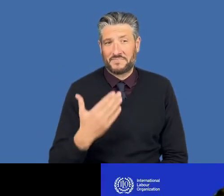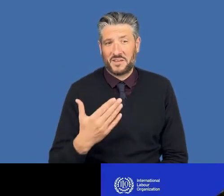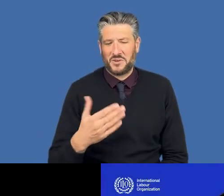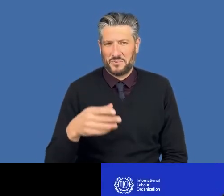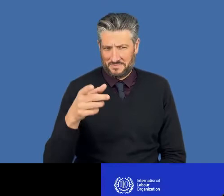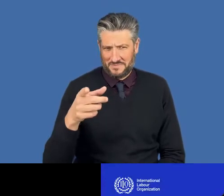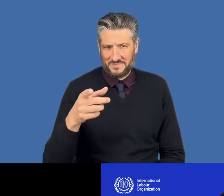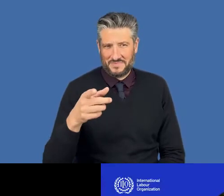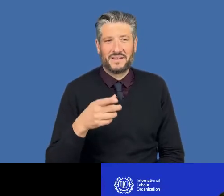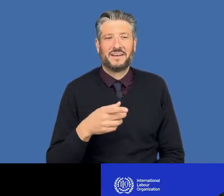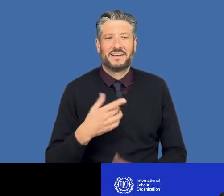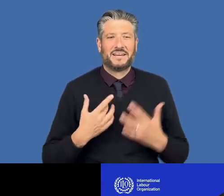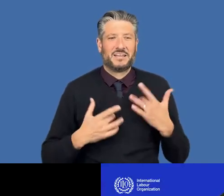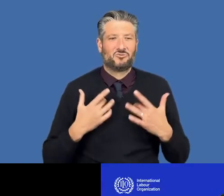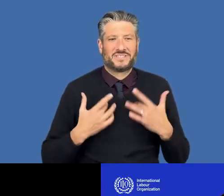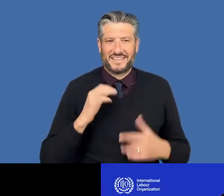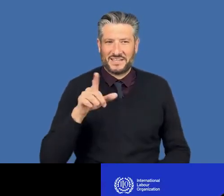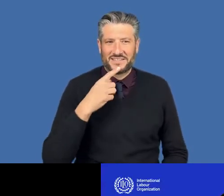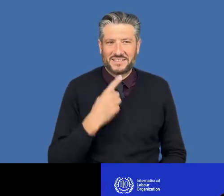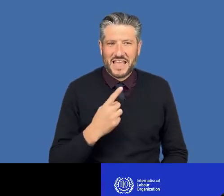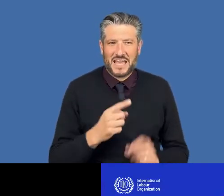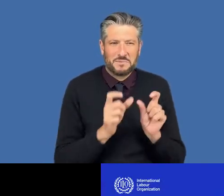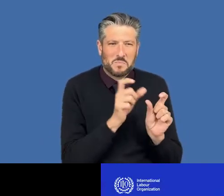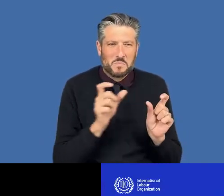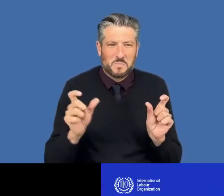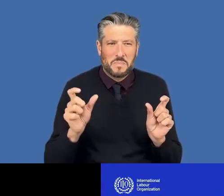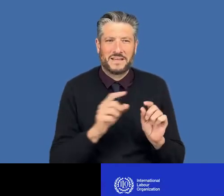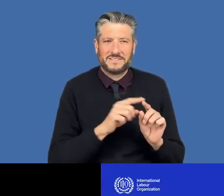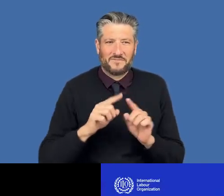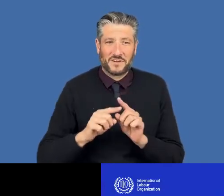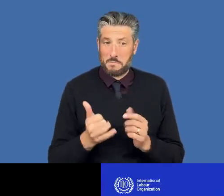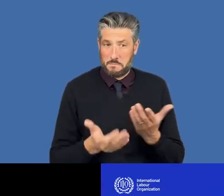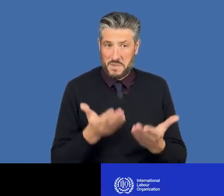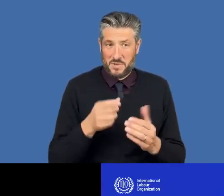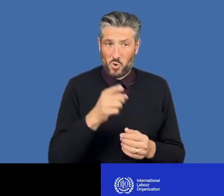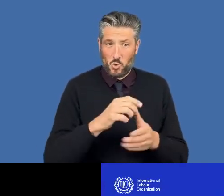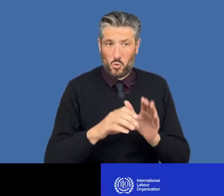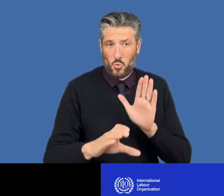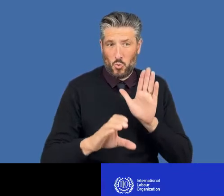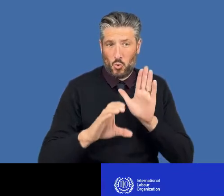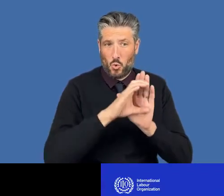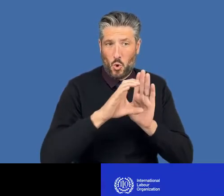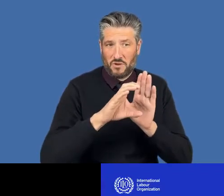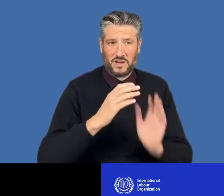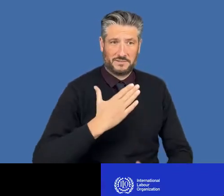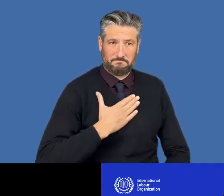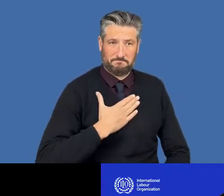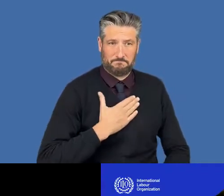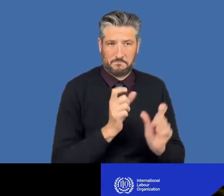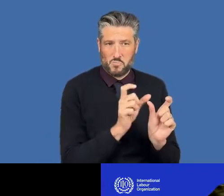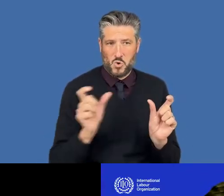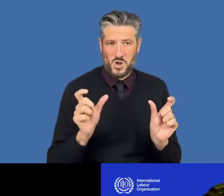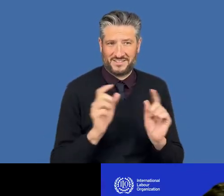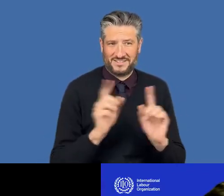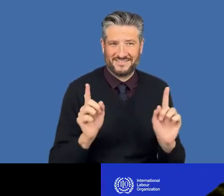the hidden talent pool for empowering the next generation or something. And I very much also like the treat exclusion like pollution. If you